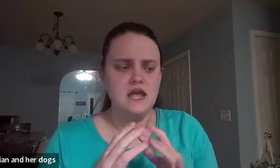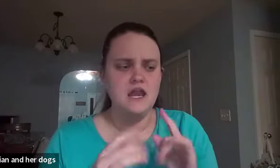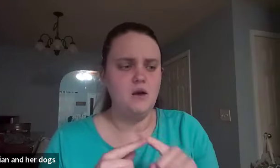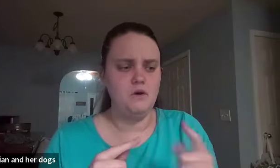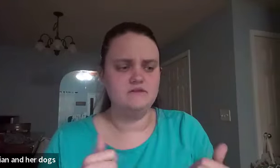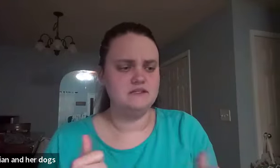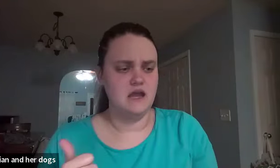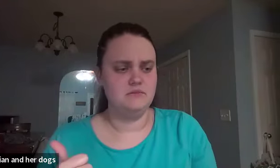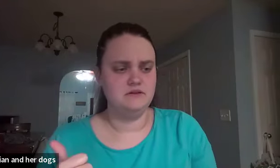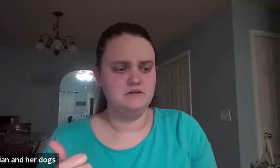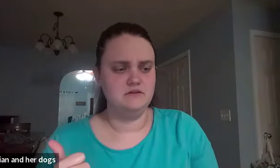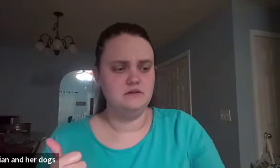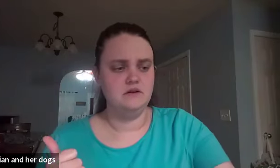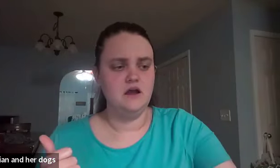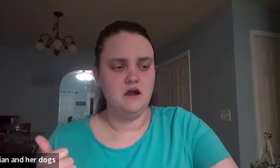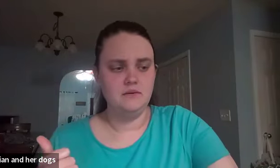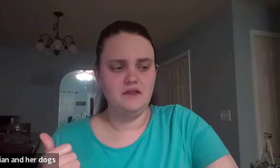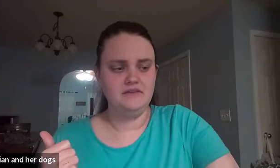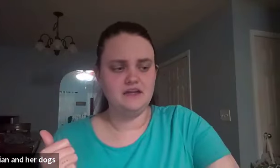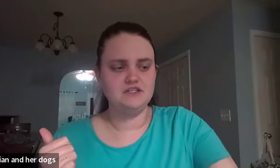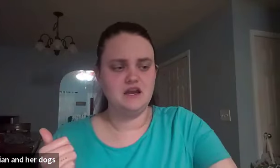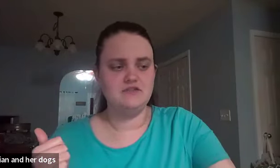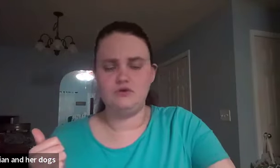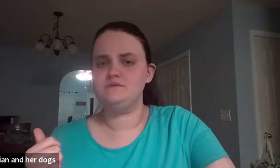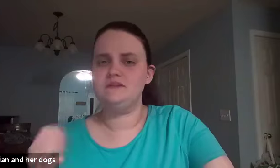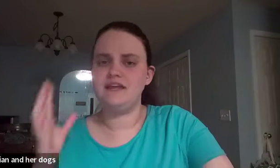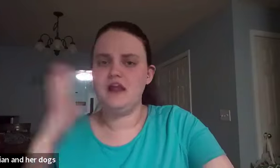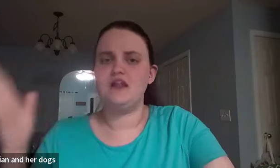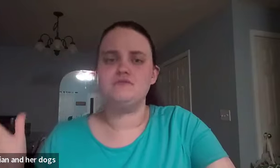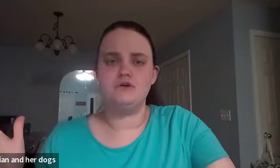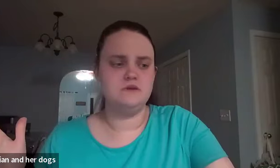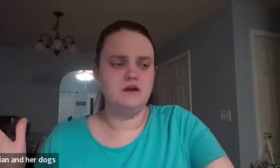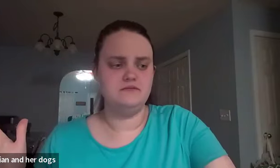and not one of these happen? Like that just kind of throws me, like it kind of throws me off.